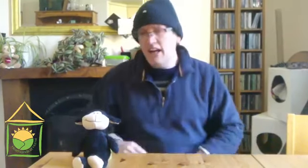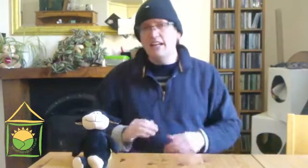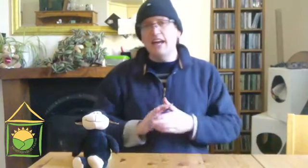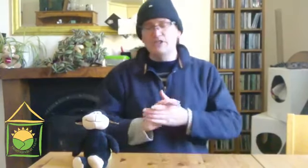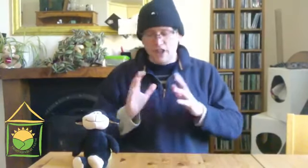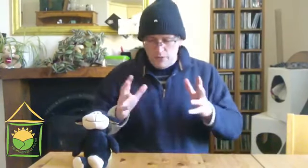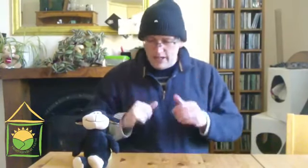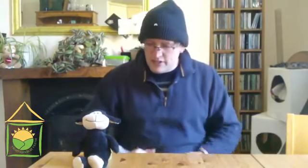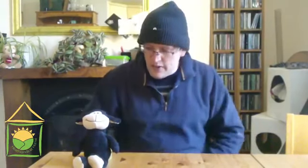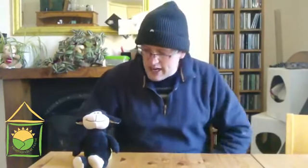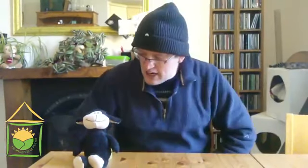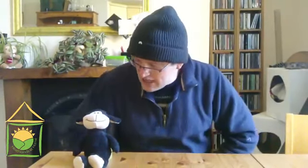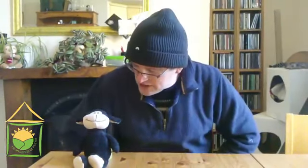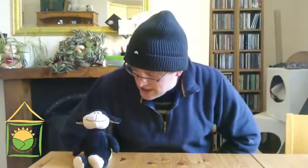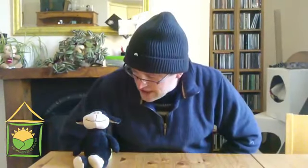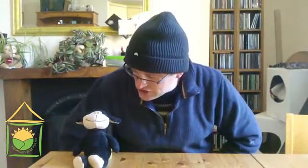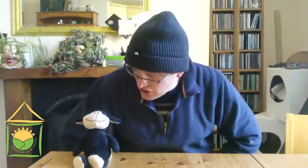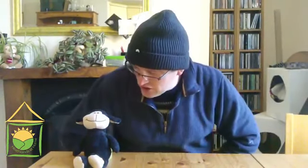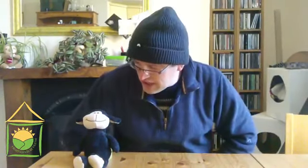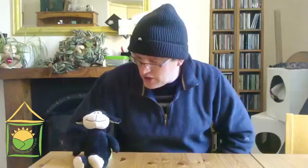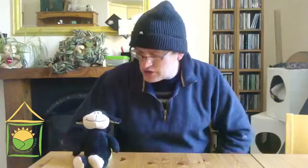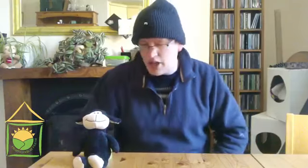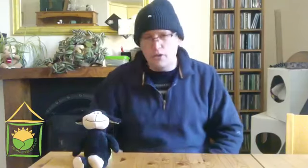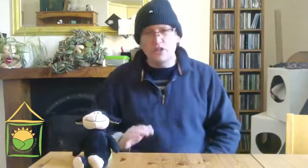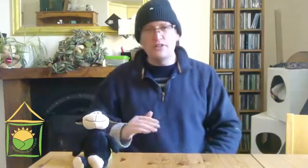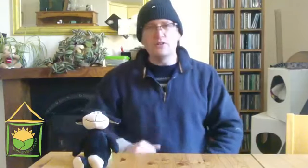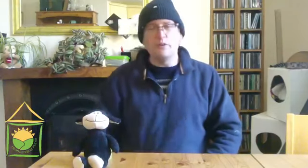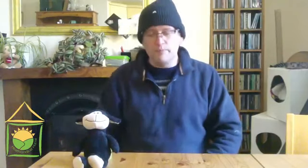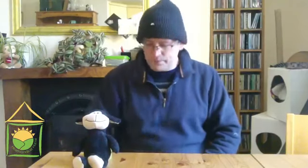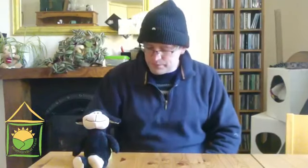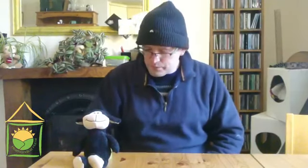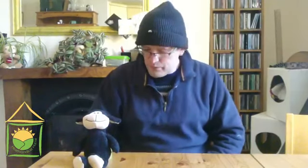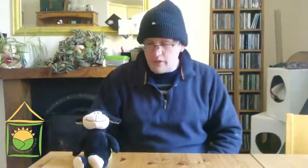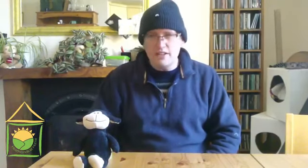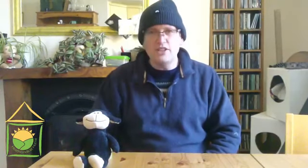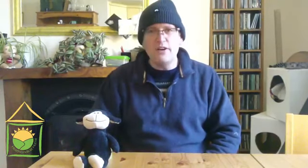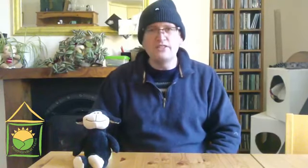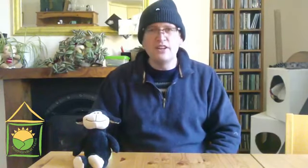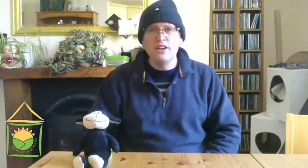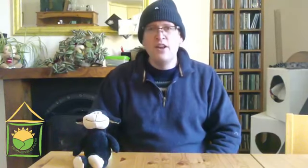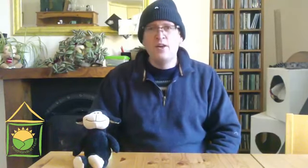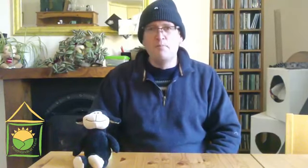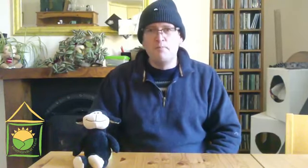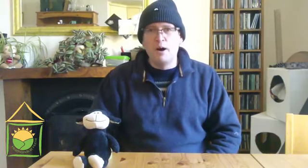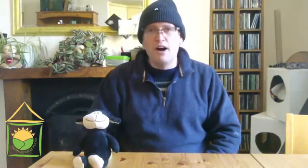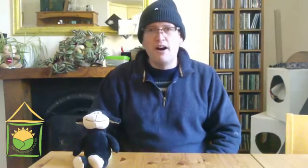again. So we're going to do it as a song now. So we'll do this one. So it's ba